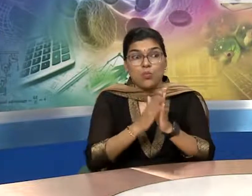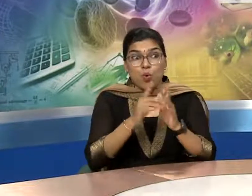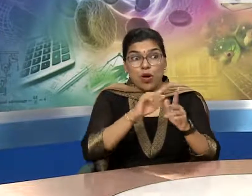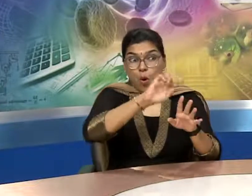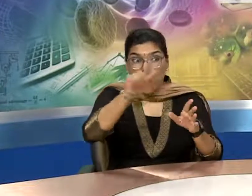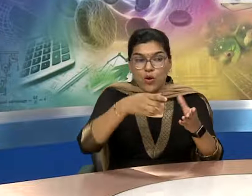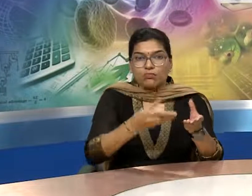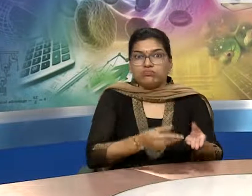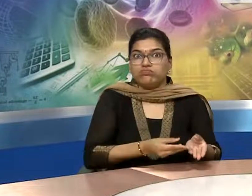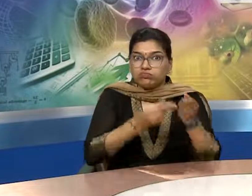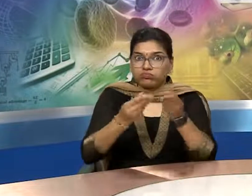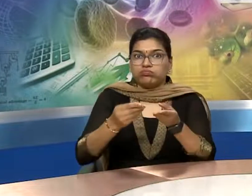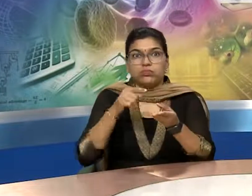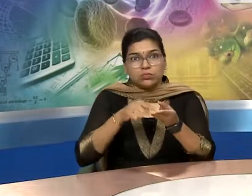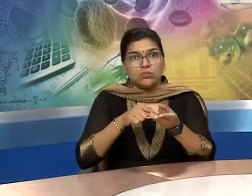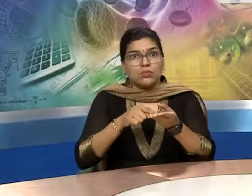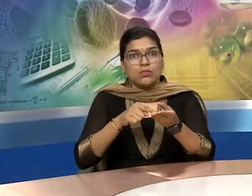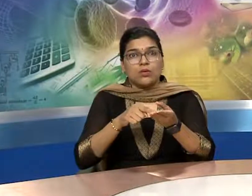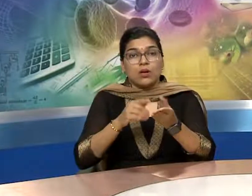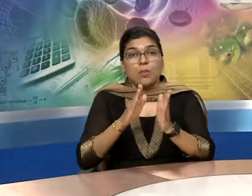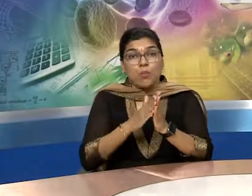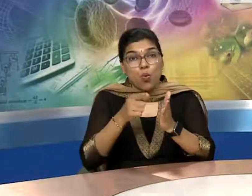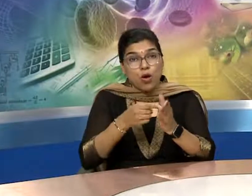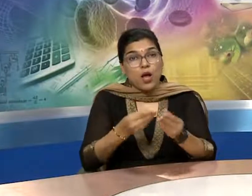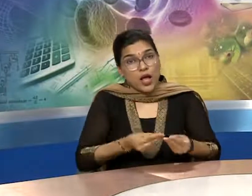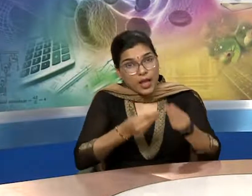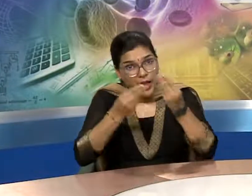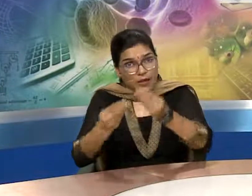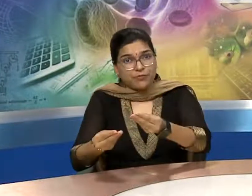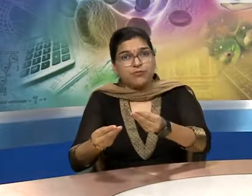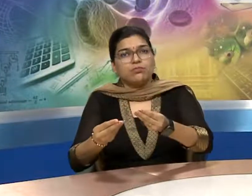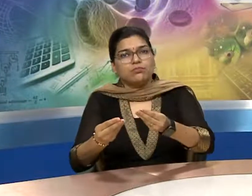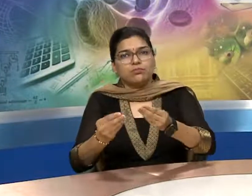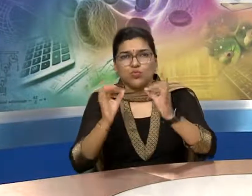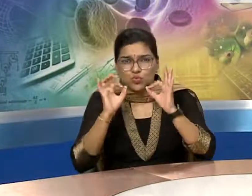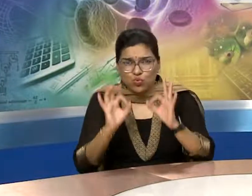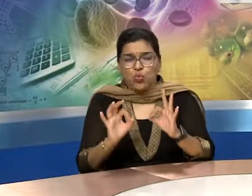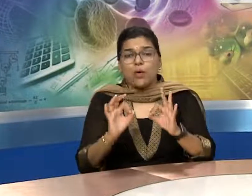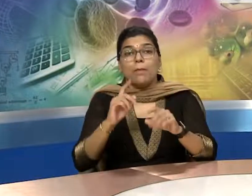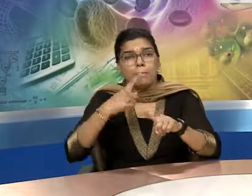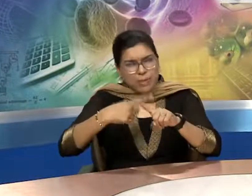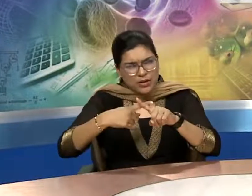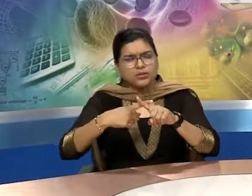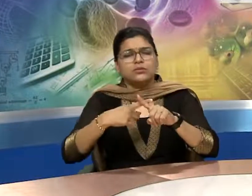We know that library collects and provide books